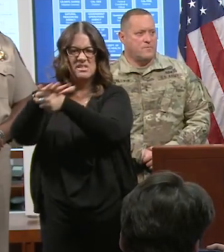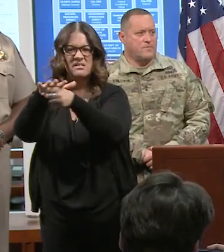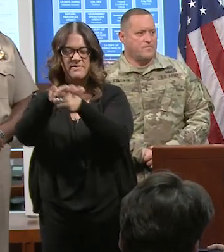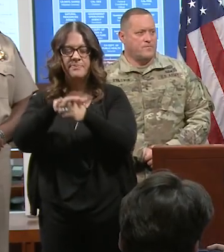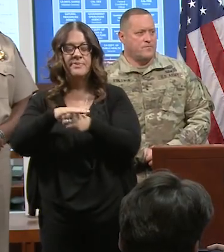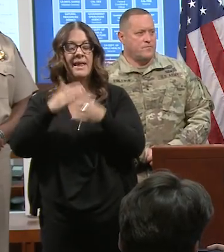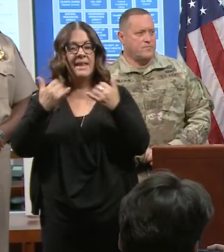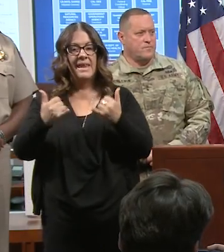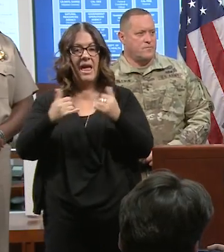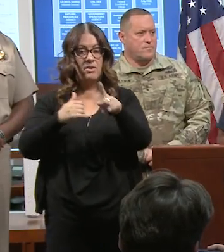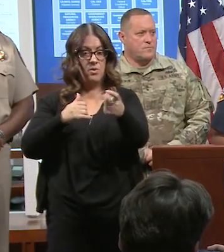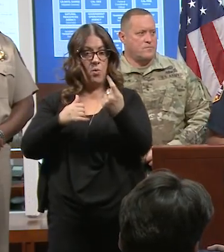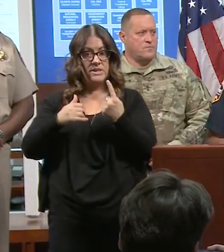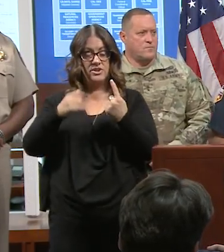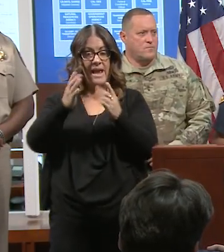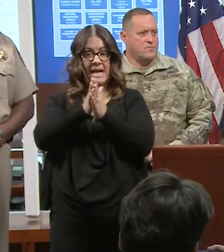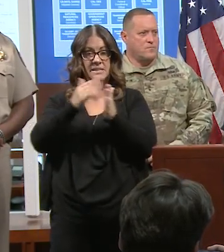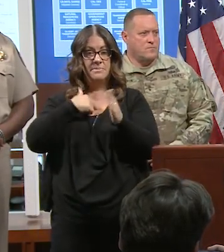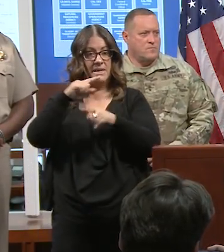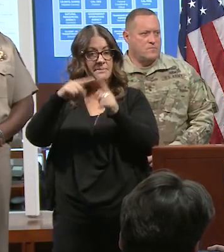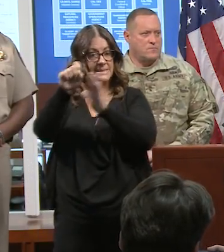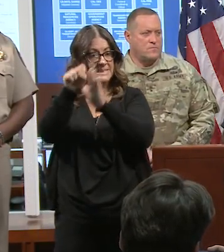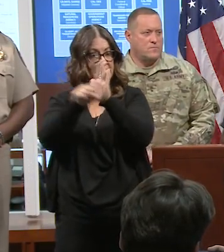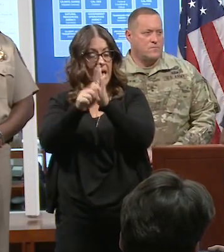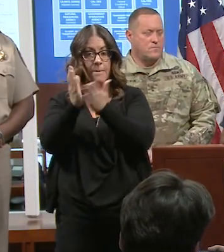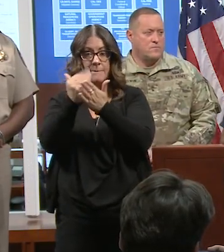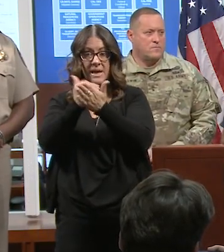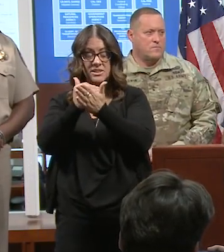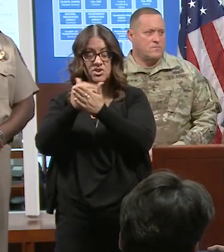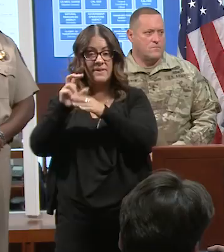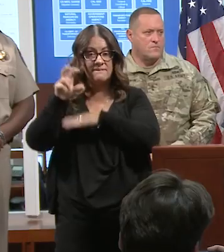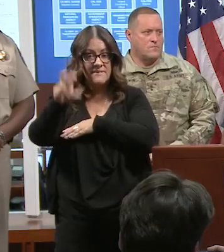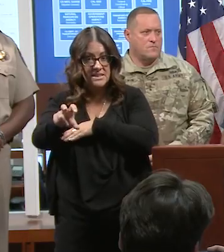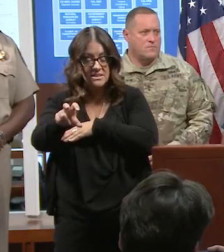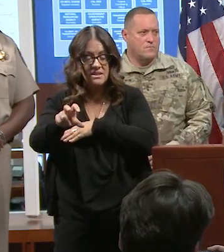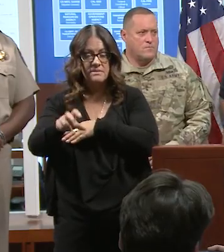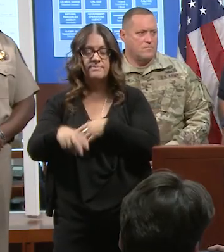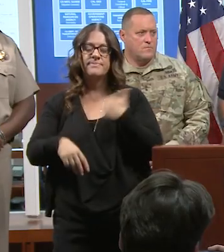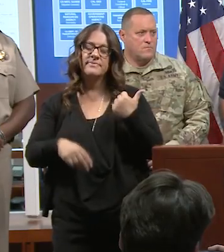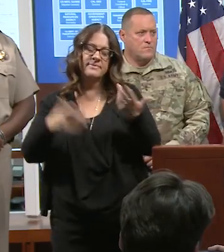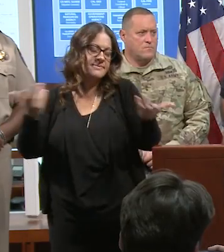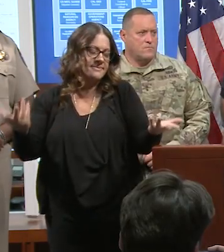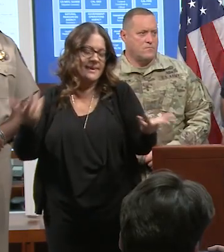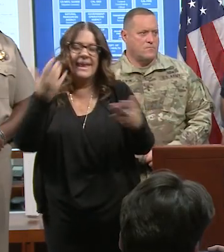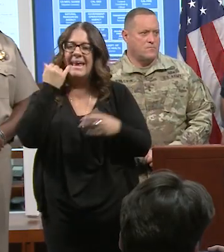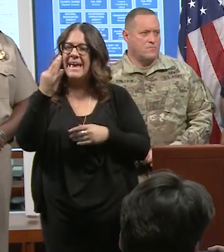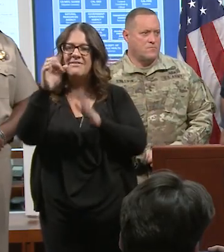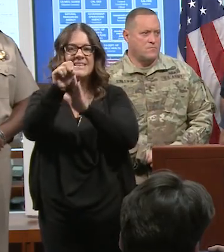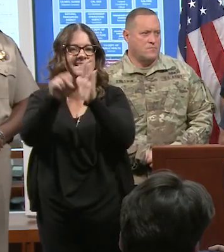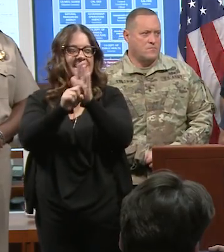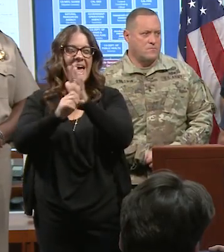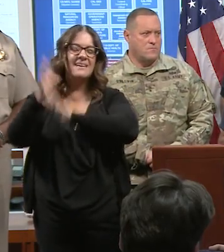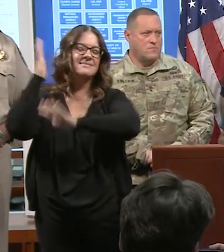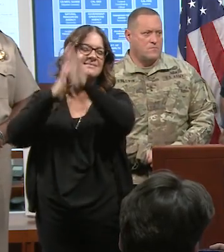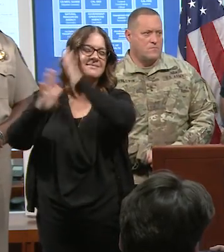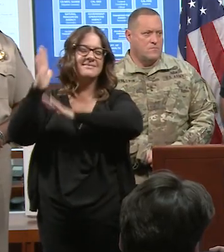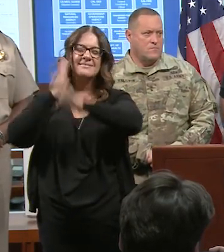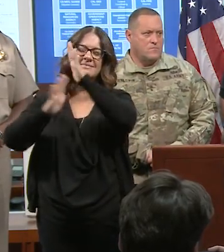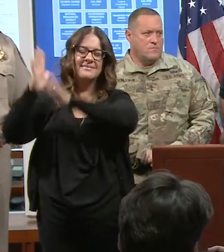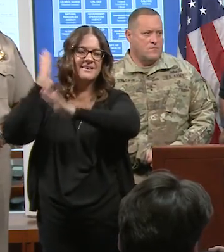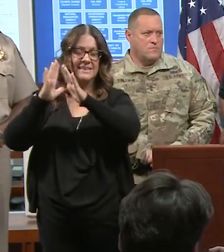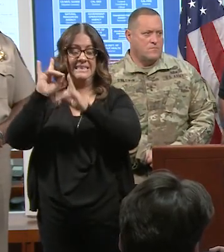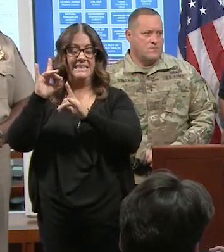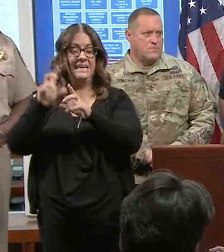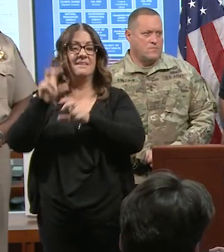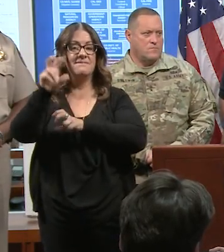up about is the state budgeted for this? This state invested decades ago in wildland fire response, and we have